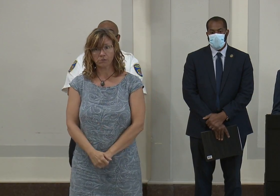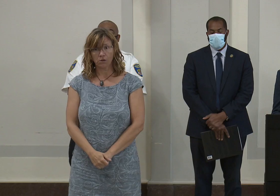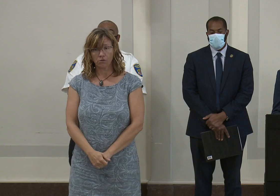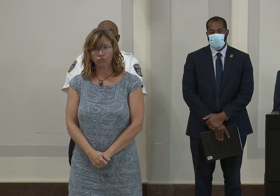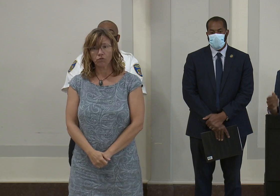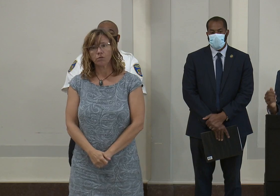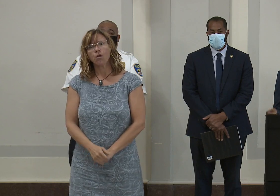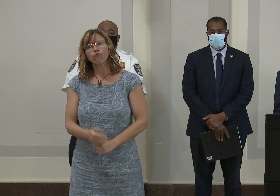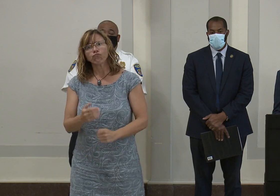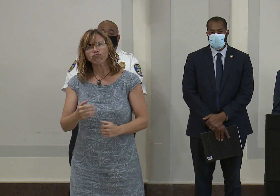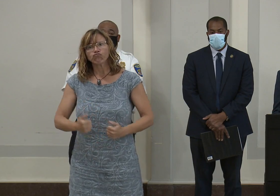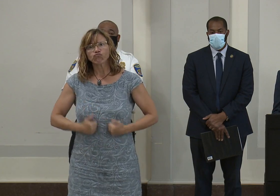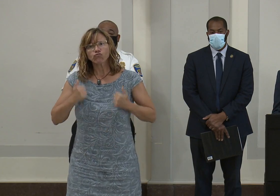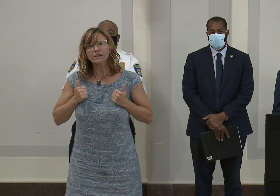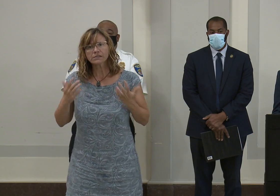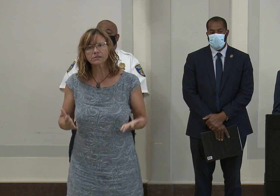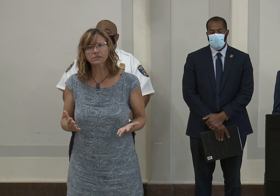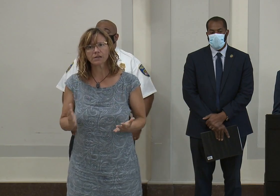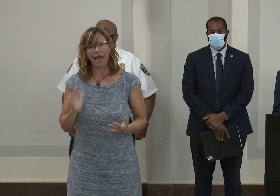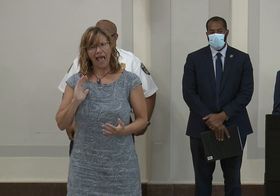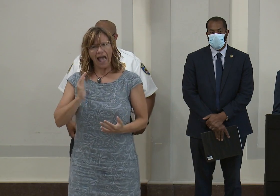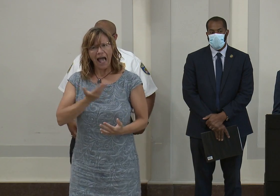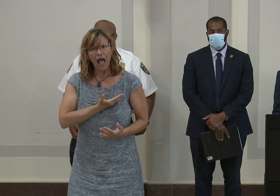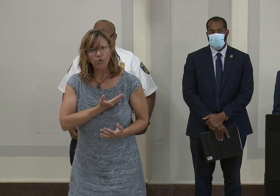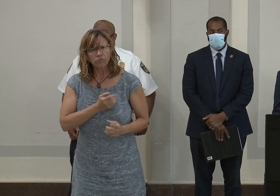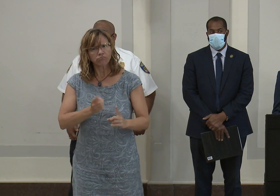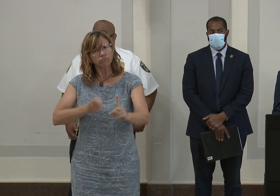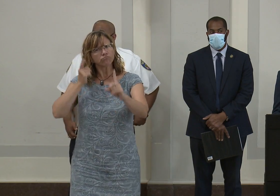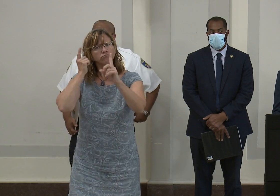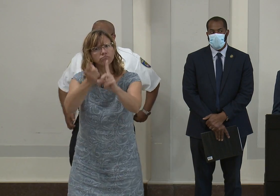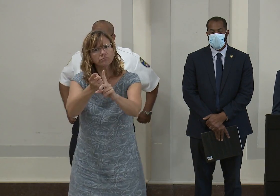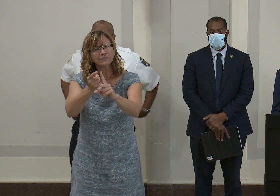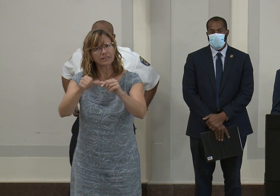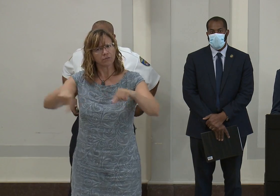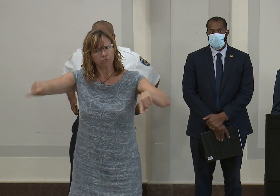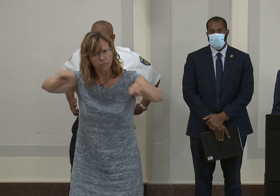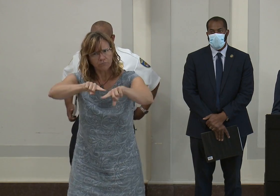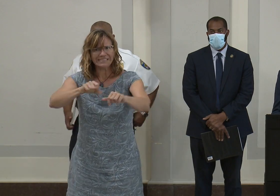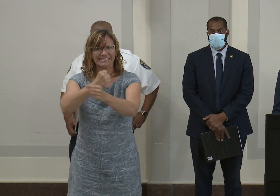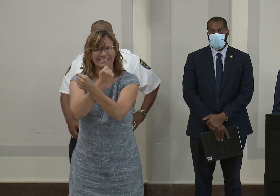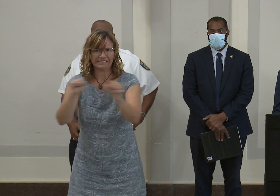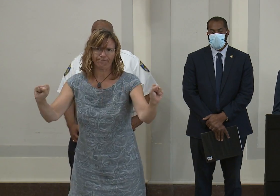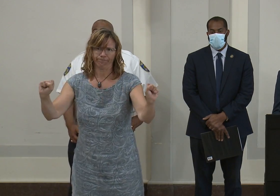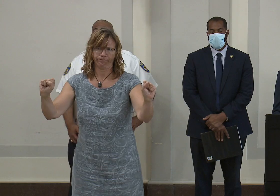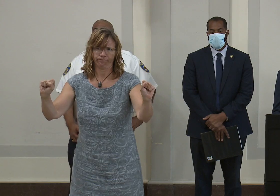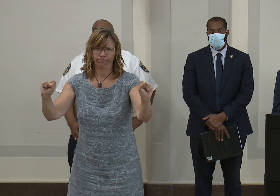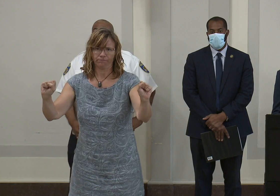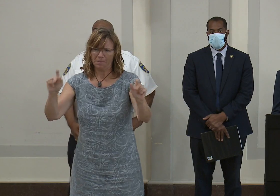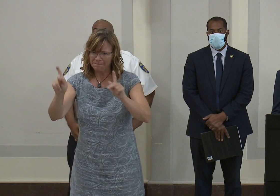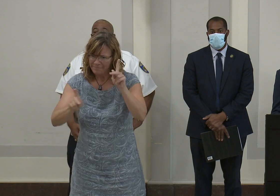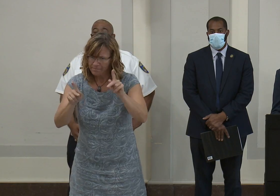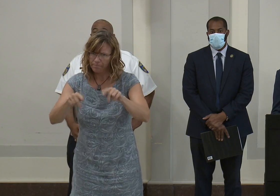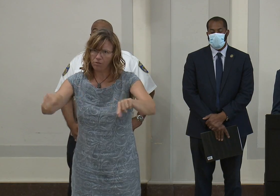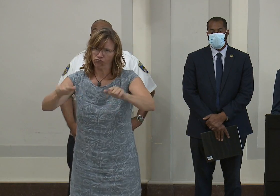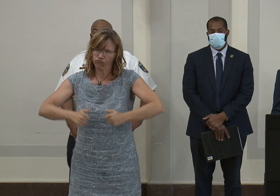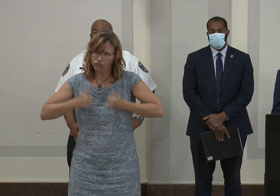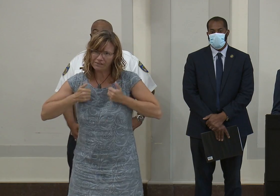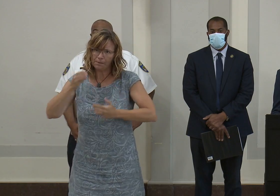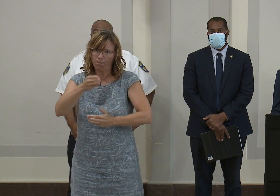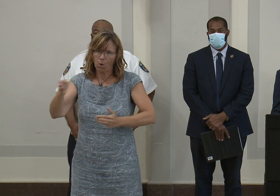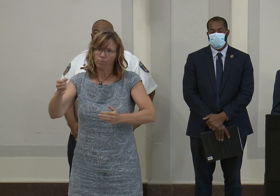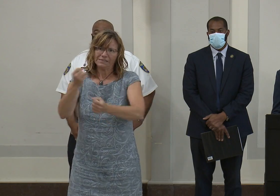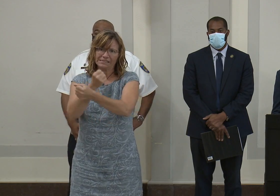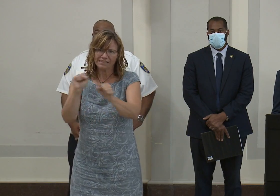top priority. I encourage everyone to take advantage of the safe alternatives, as Inspector mentioned, and celebrate safely